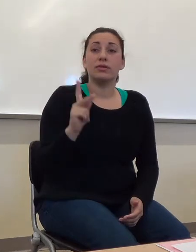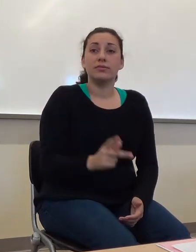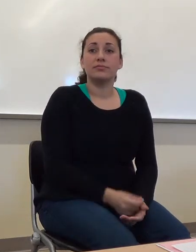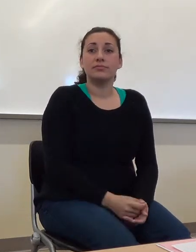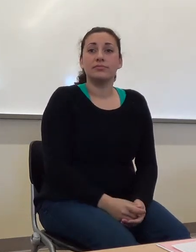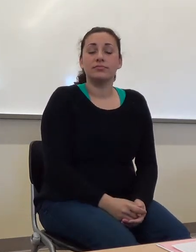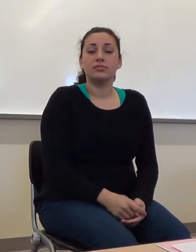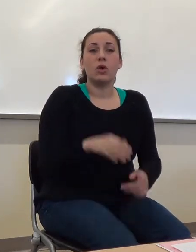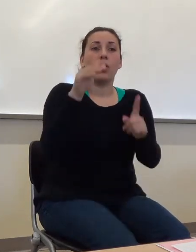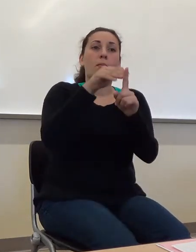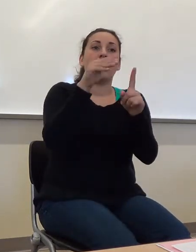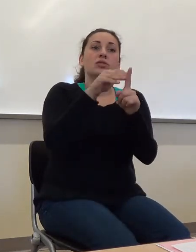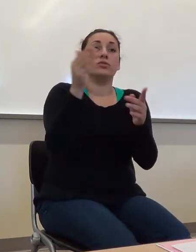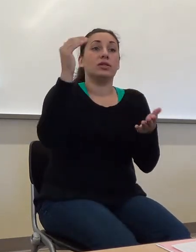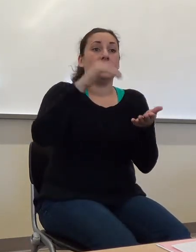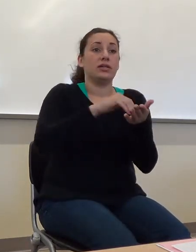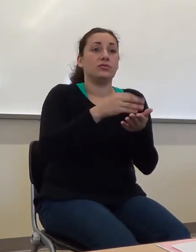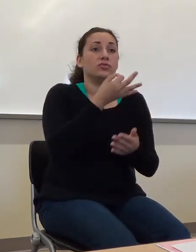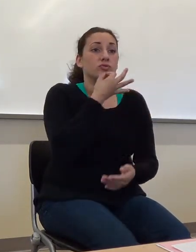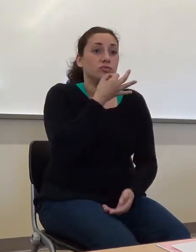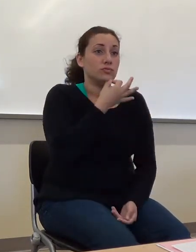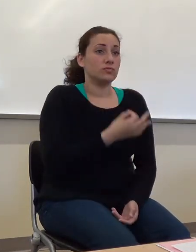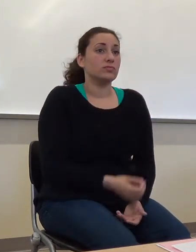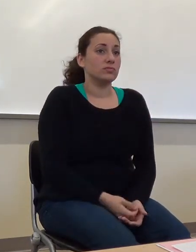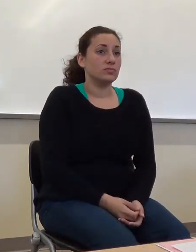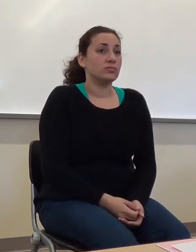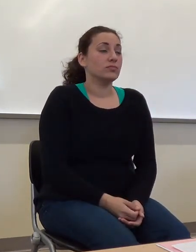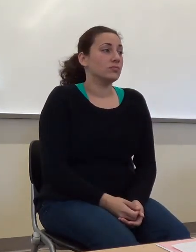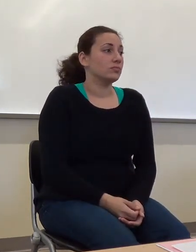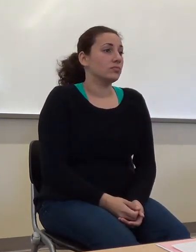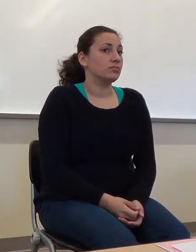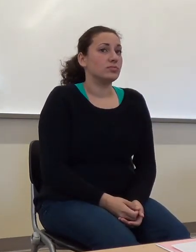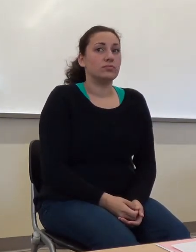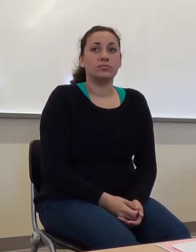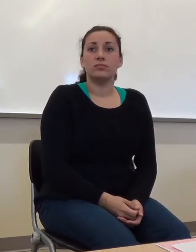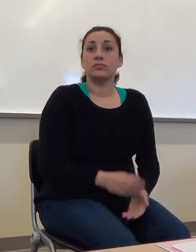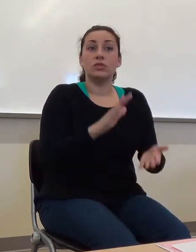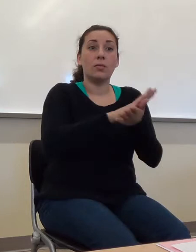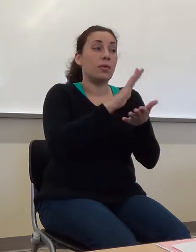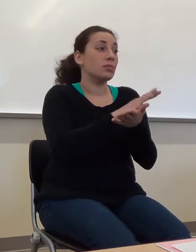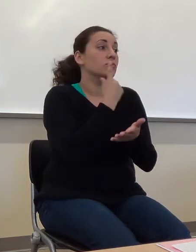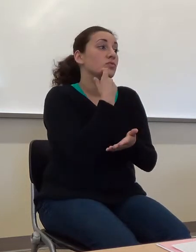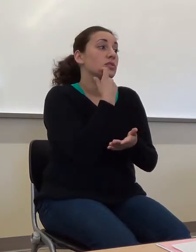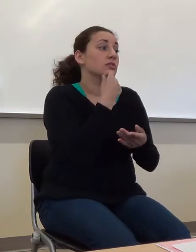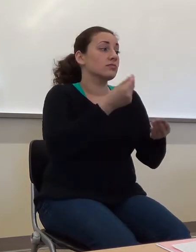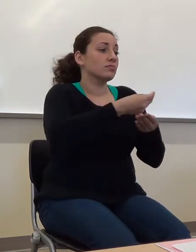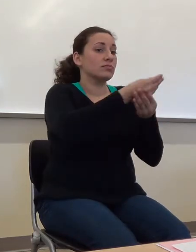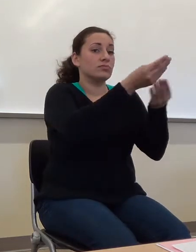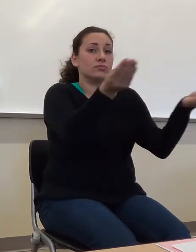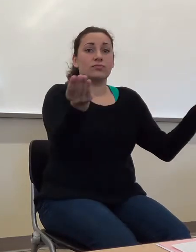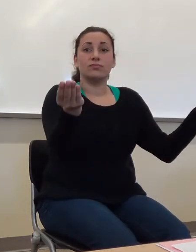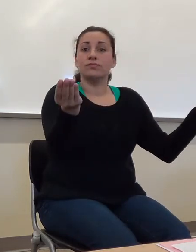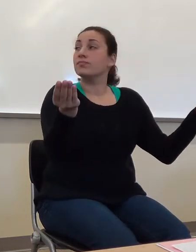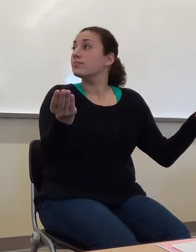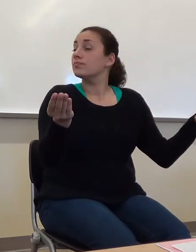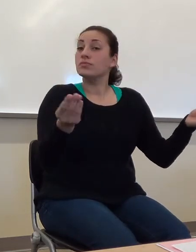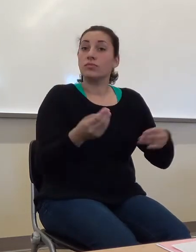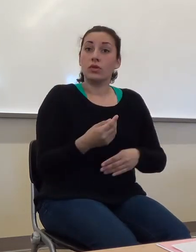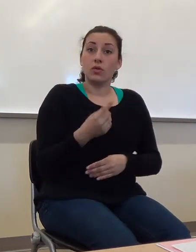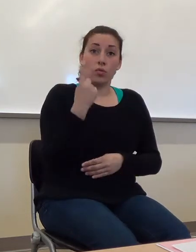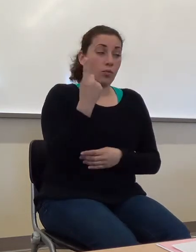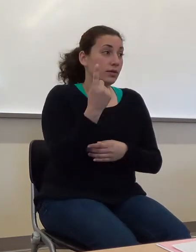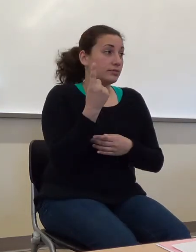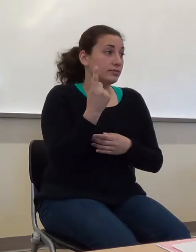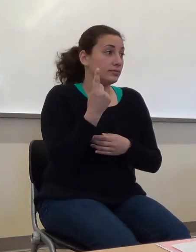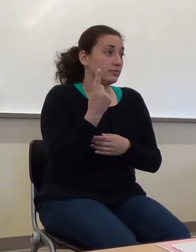again when the time comes. Okay, so let's look at the papers I just handed back. One thing I want